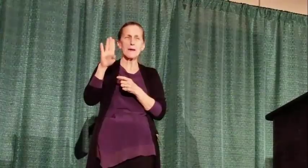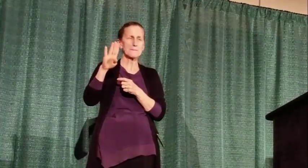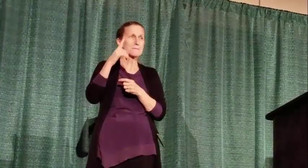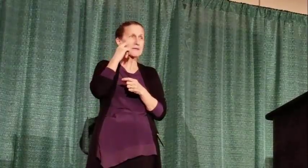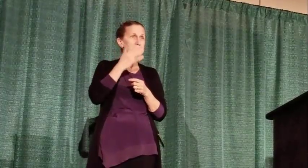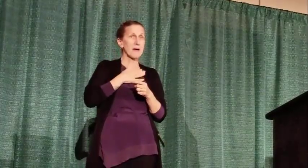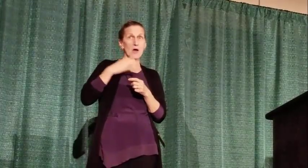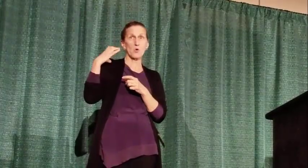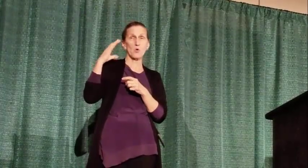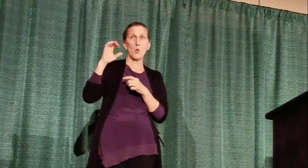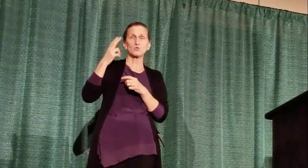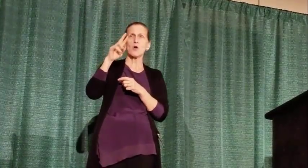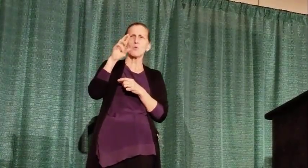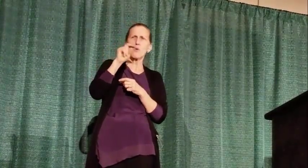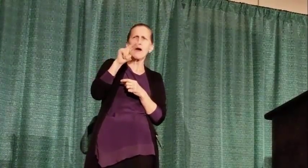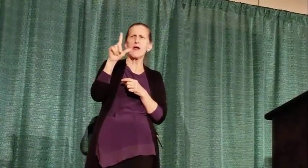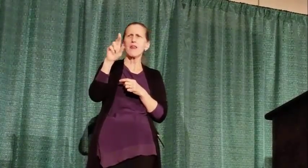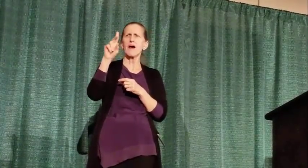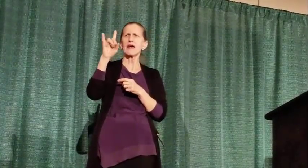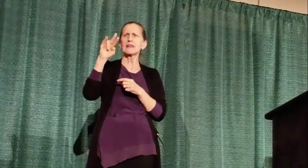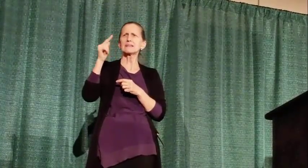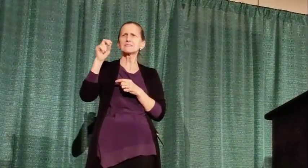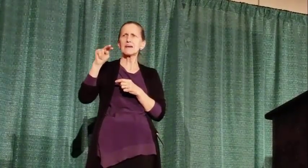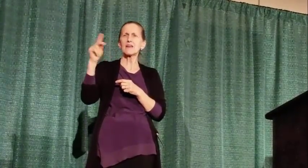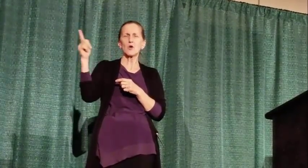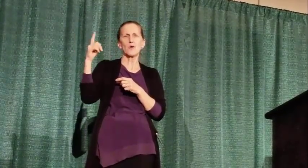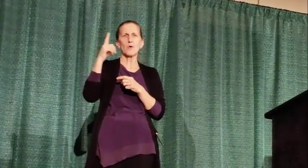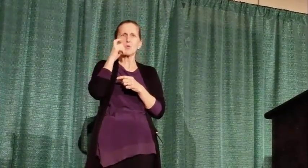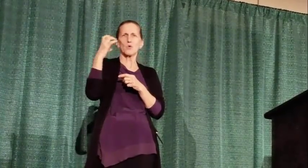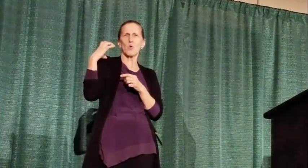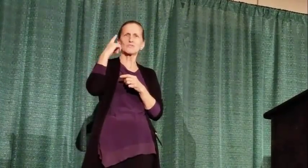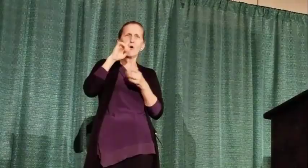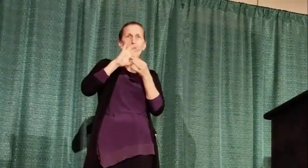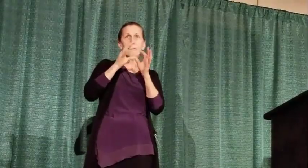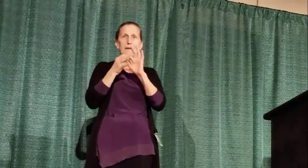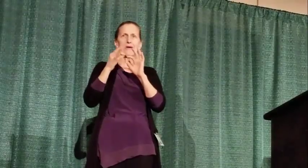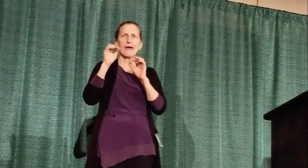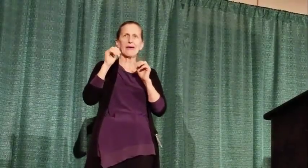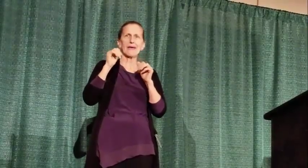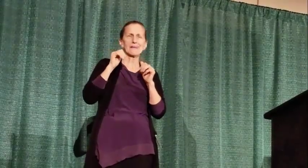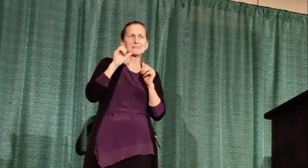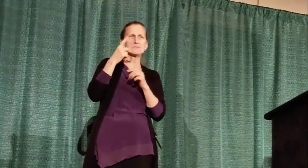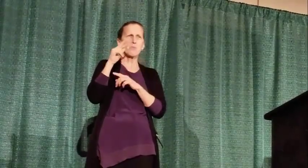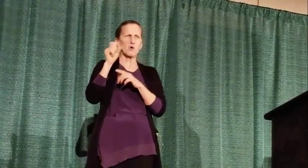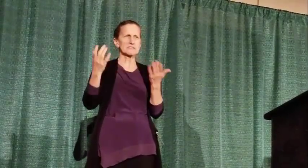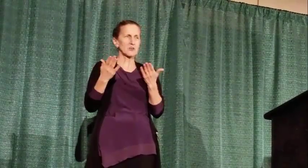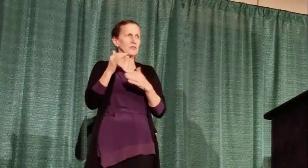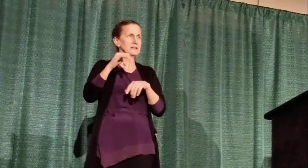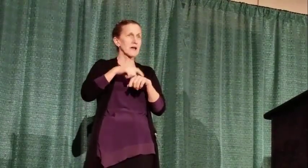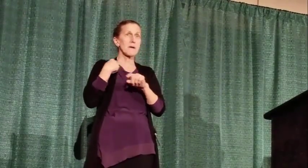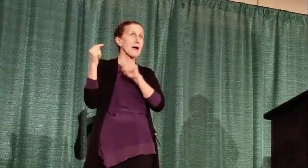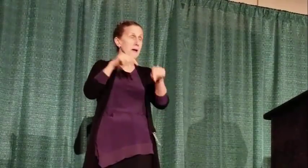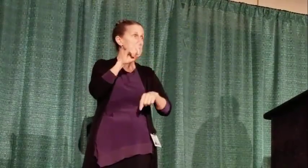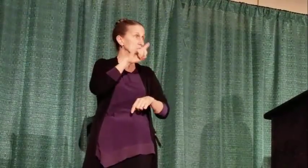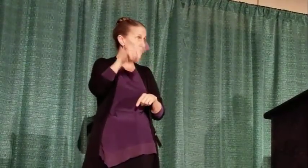my coach, Ron Ludington, was once coached Olympic athletes right here in Detroit in those days. So I come to Detroit. You know, when I came to